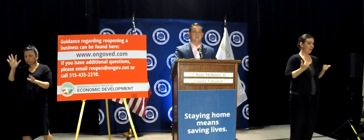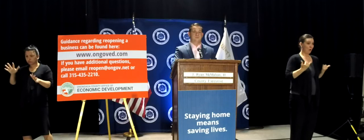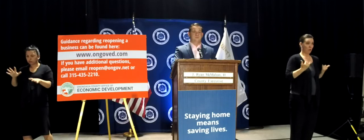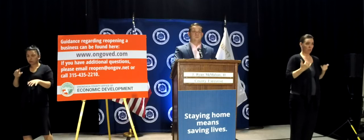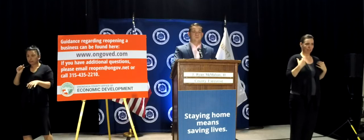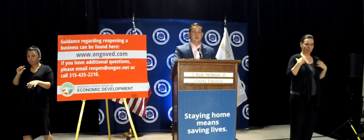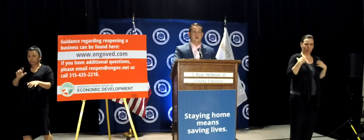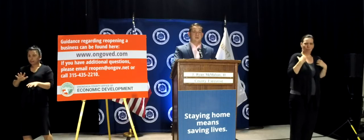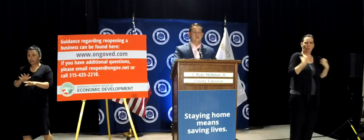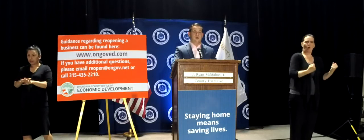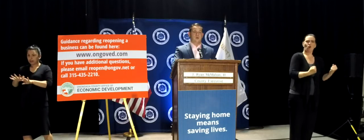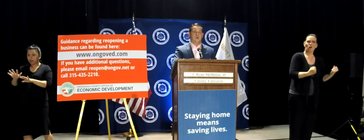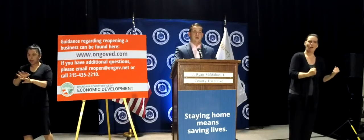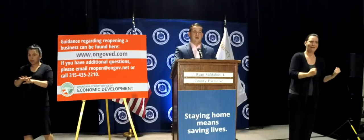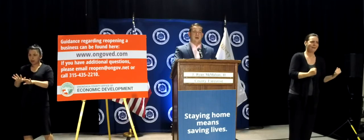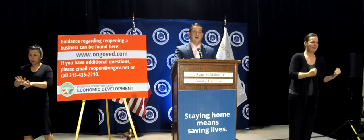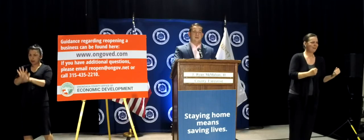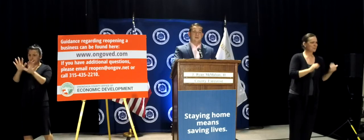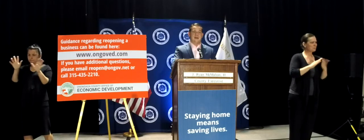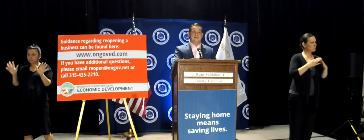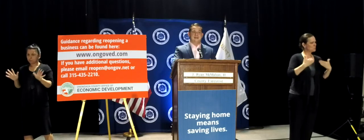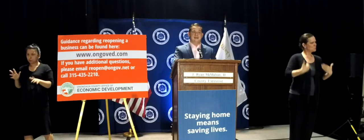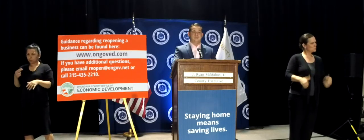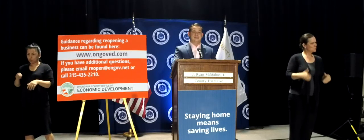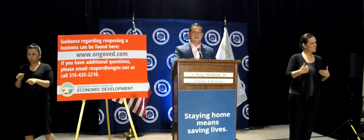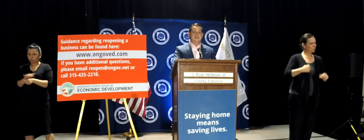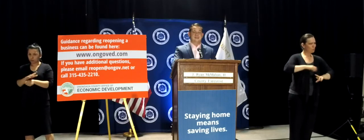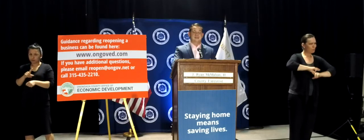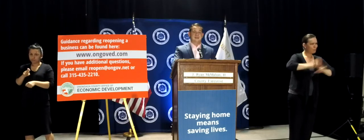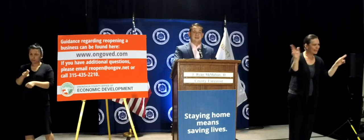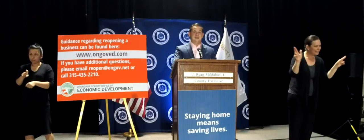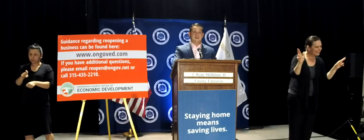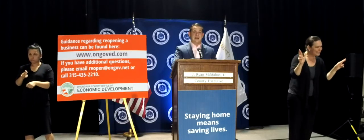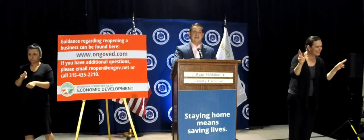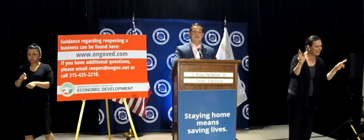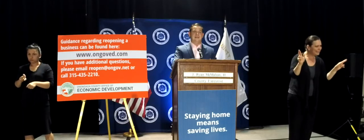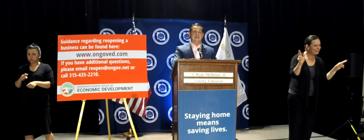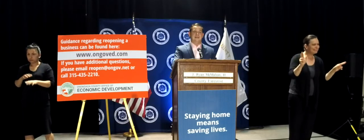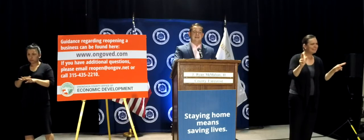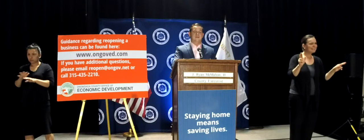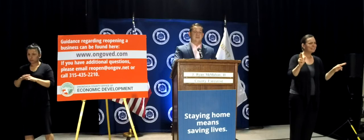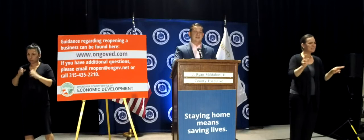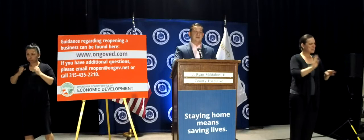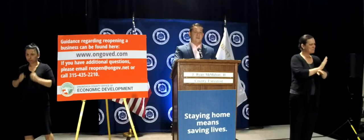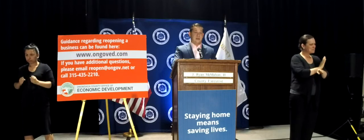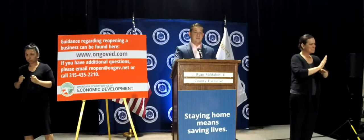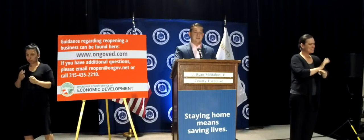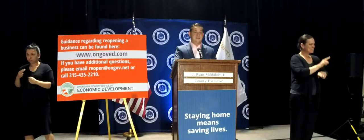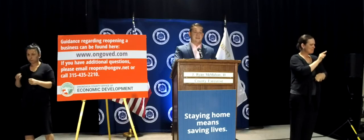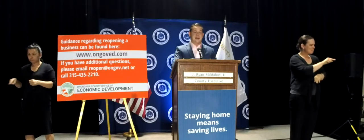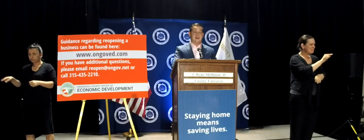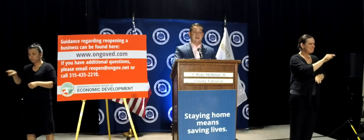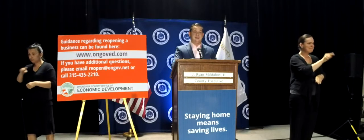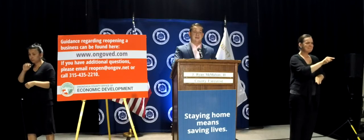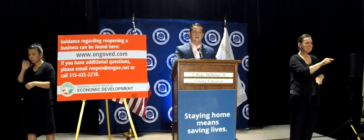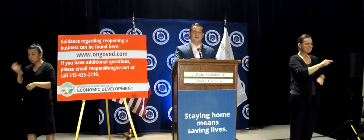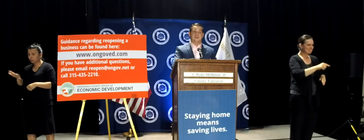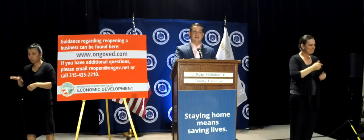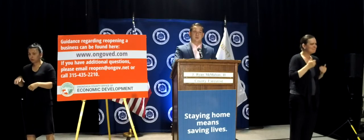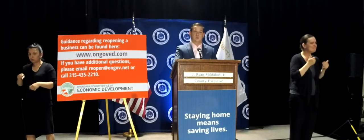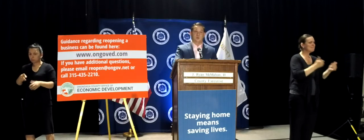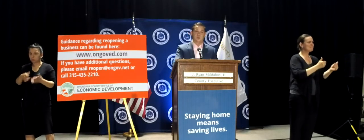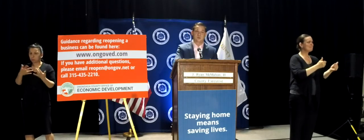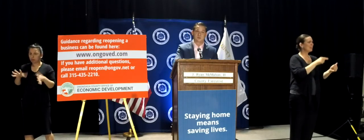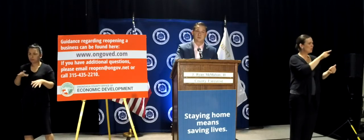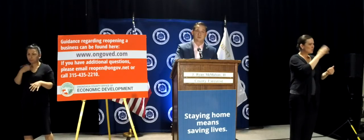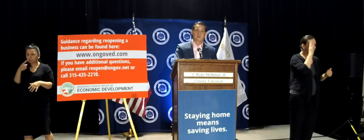pandemic. And so to then say to the businesses that need to feed their families that we're going to